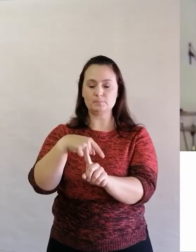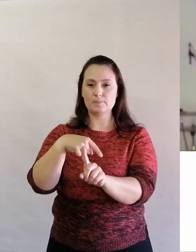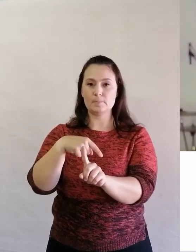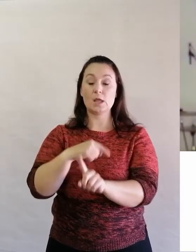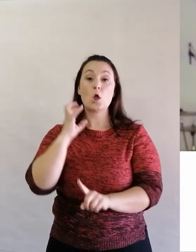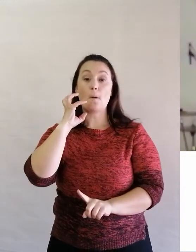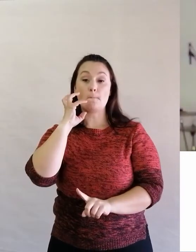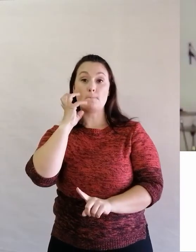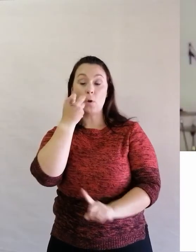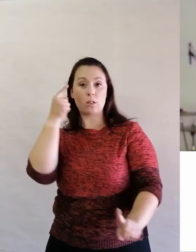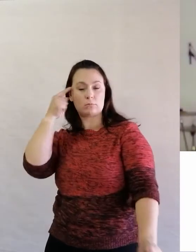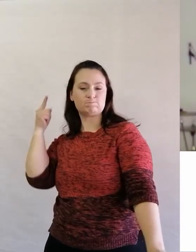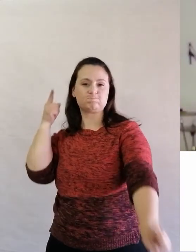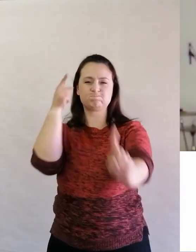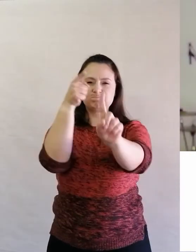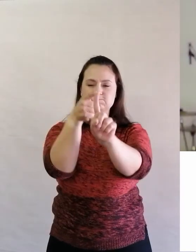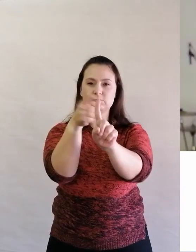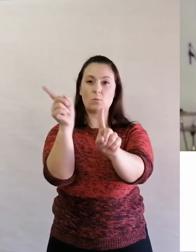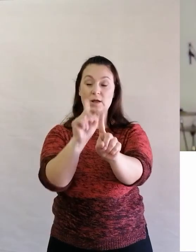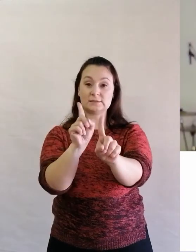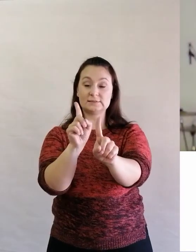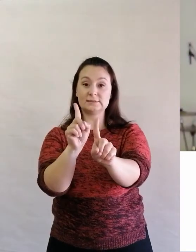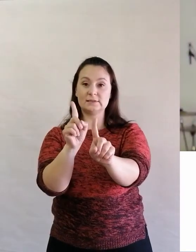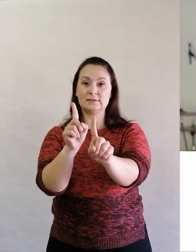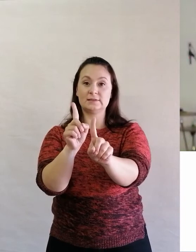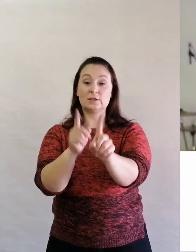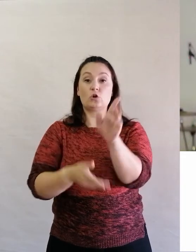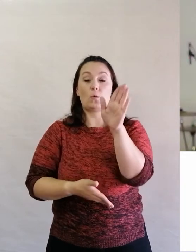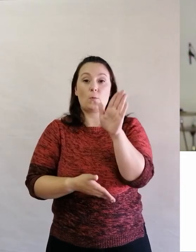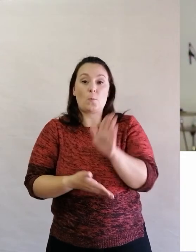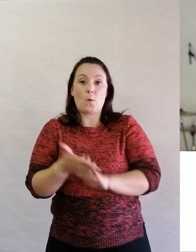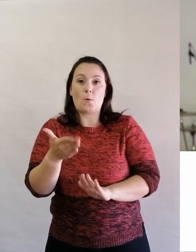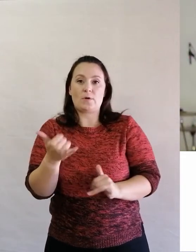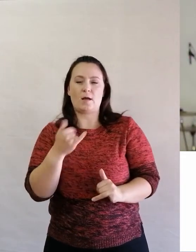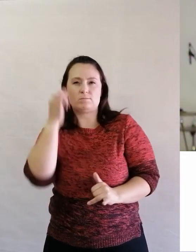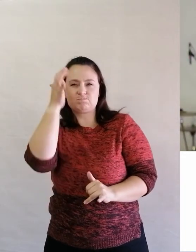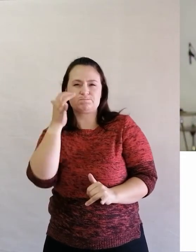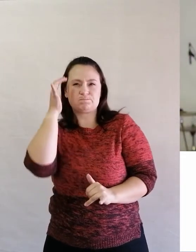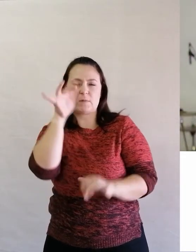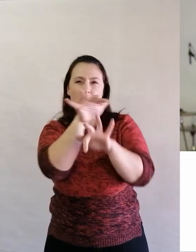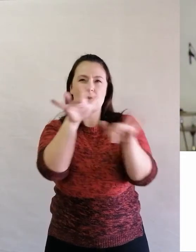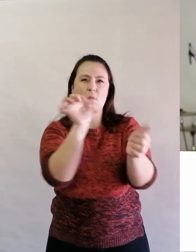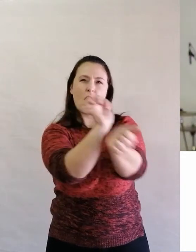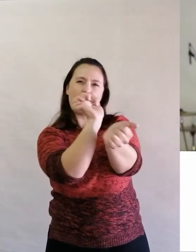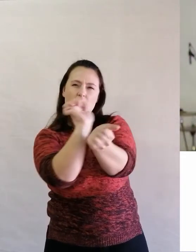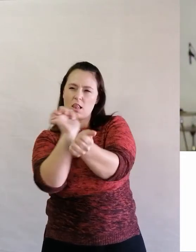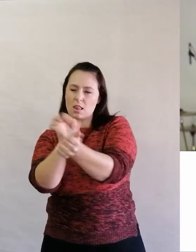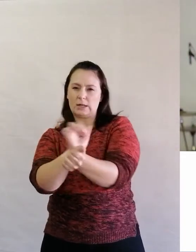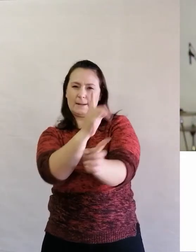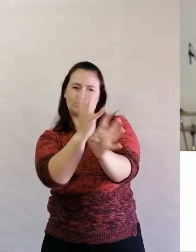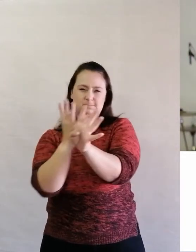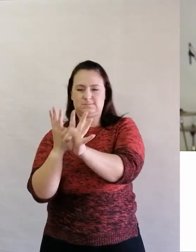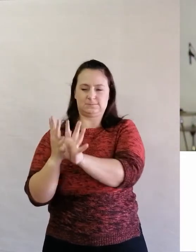his predetermined kind of thing he's going to do. He's kind of just thinking how many people he's going to jail, thinking